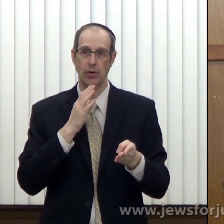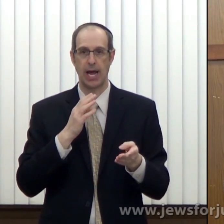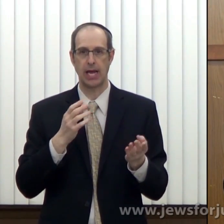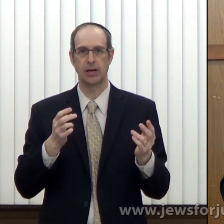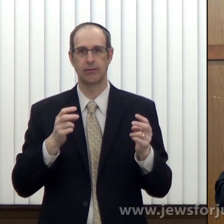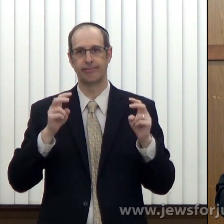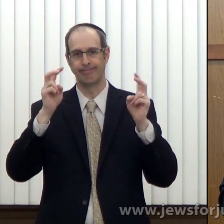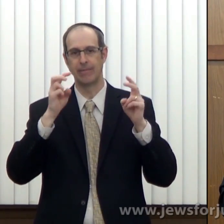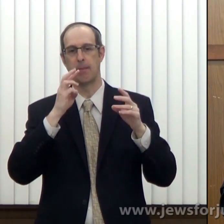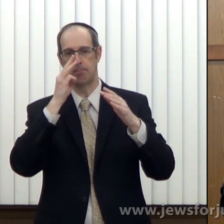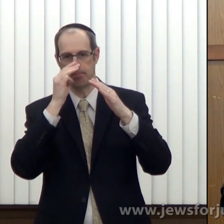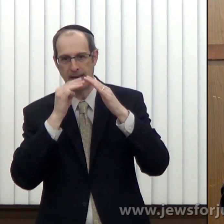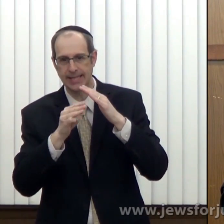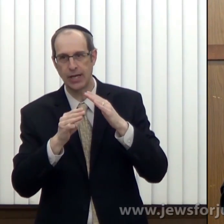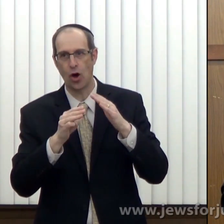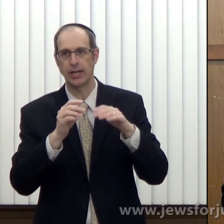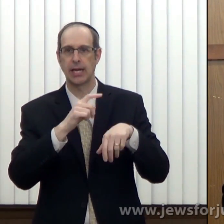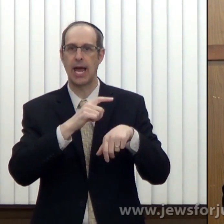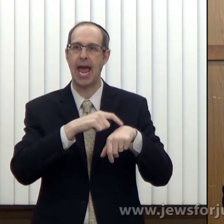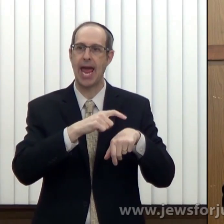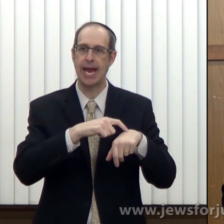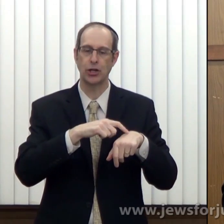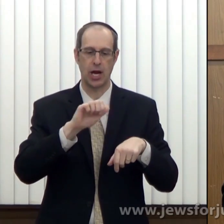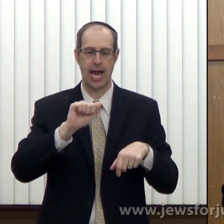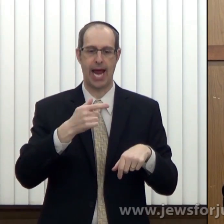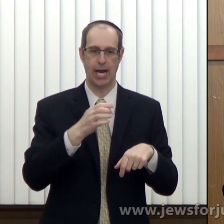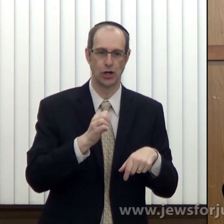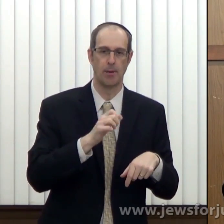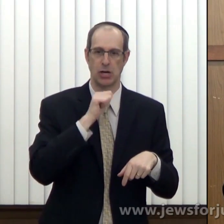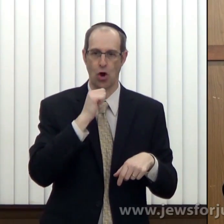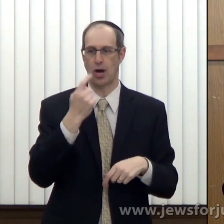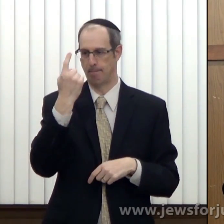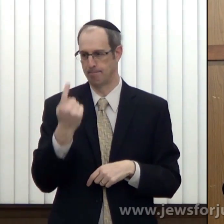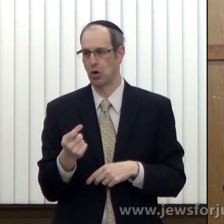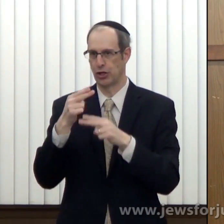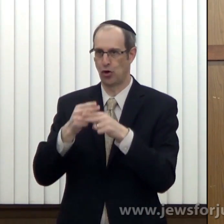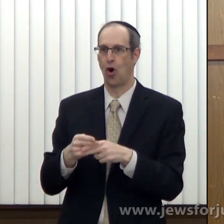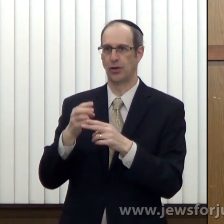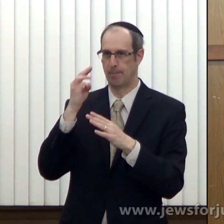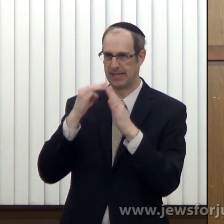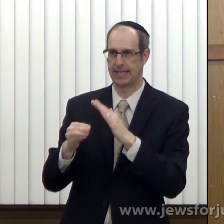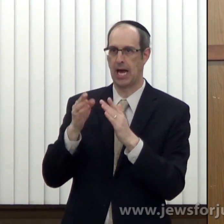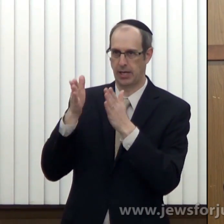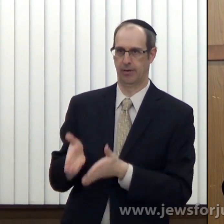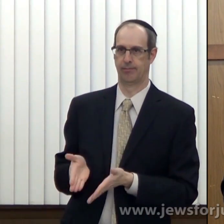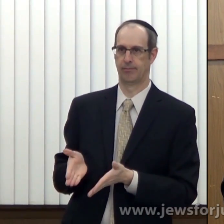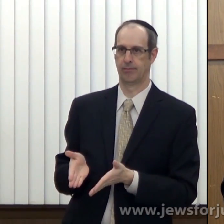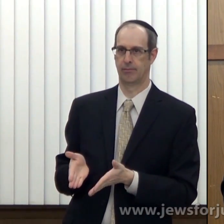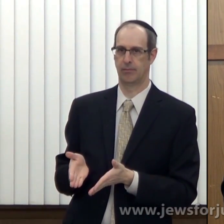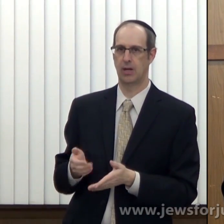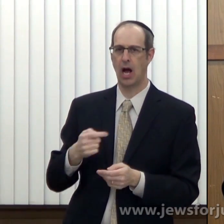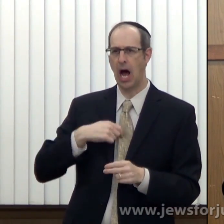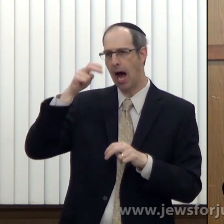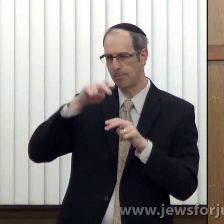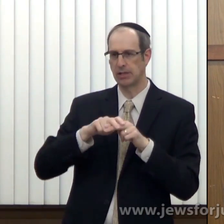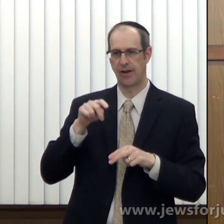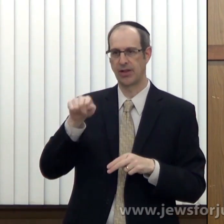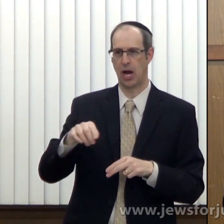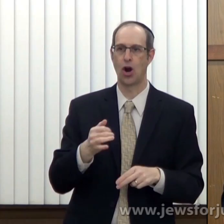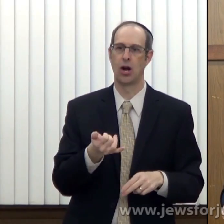a person that we call the Messiah. The reason I believe they are